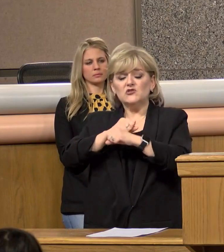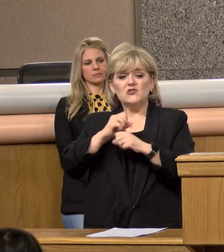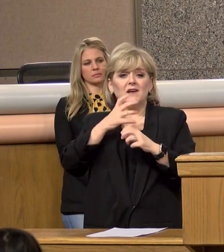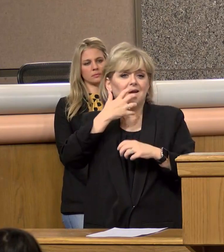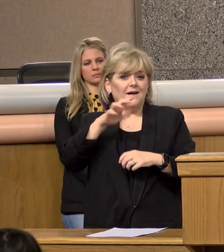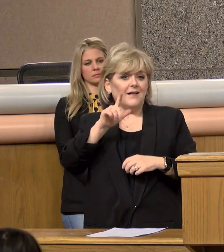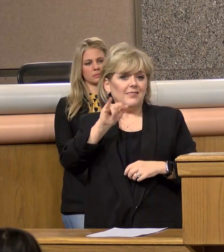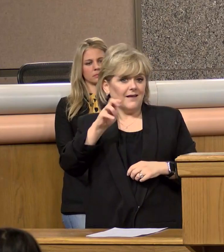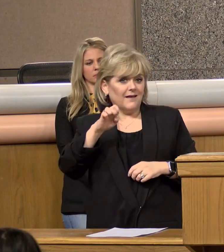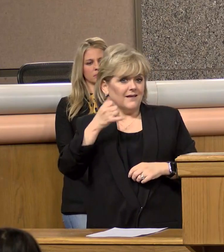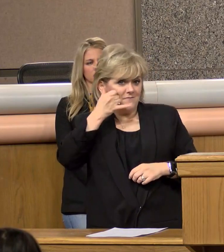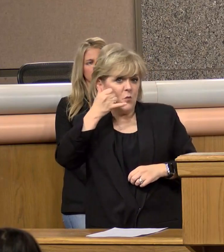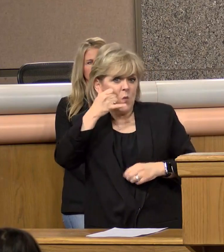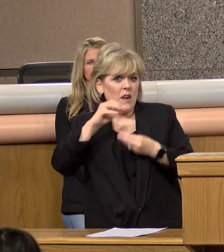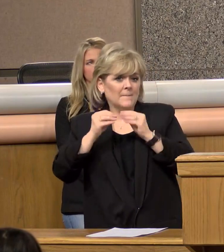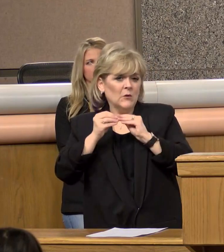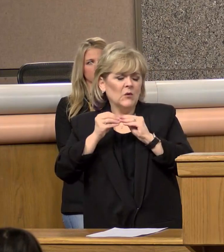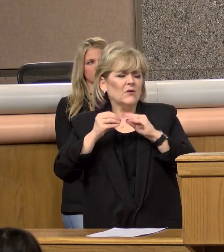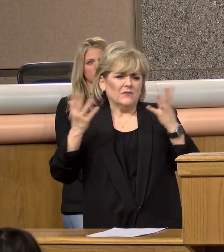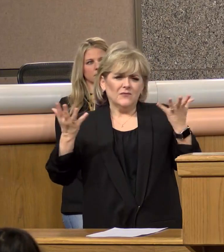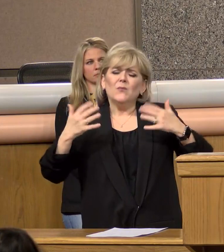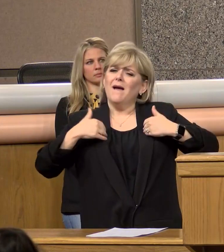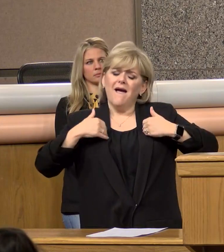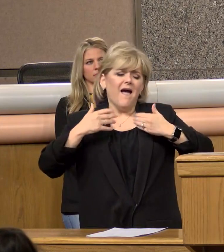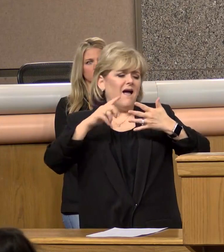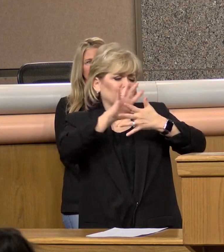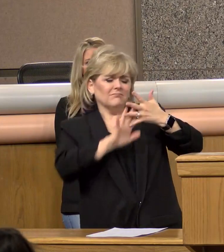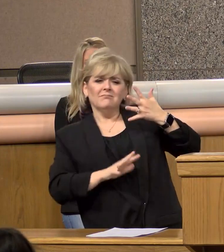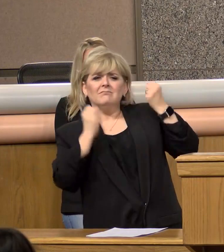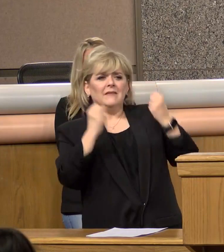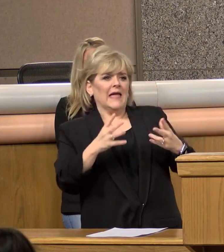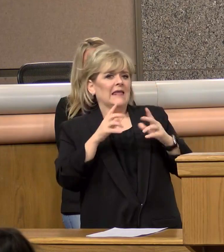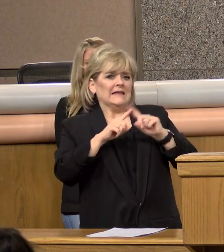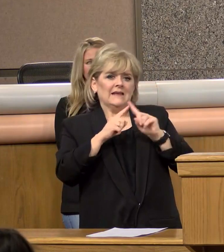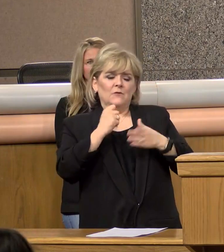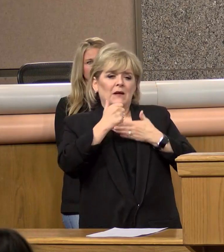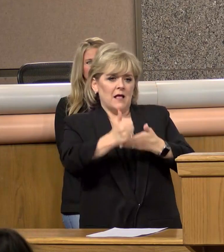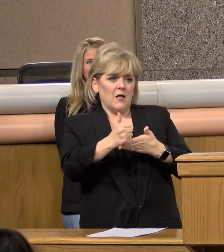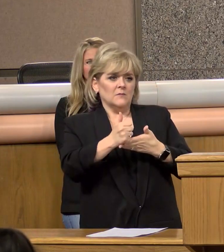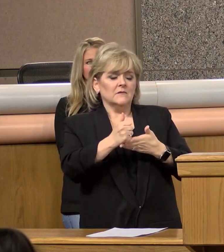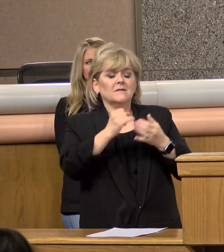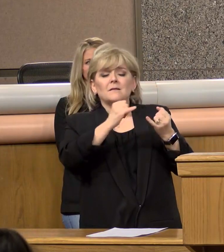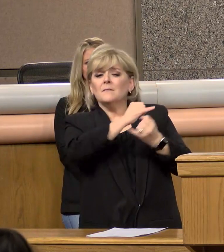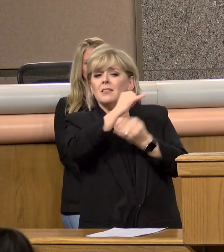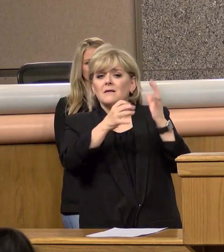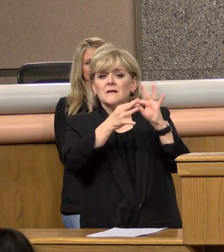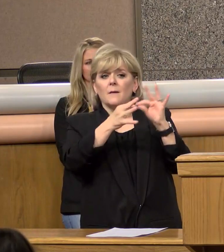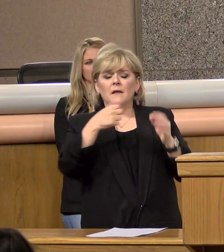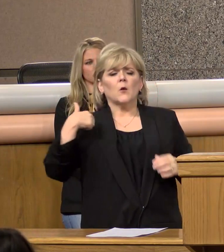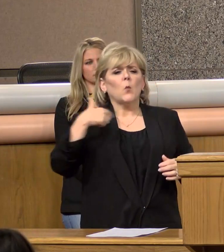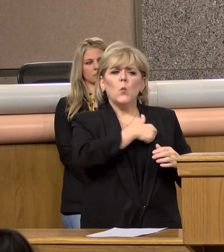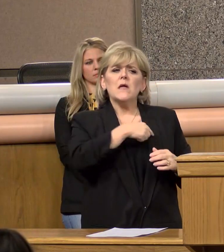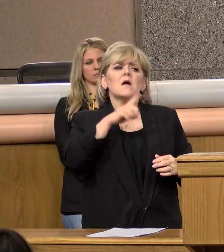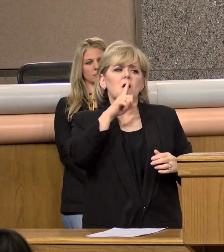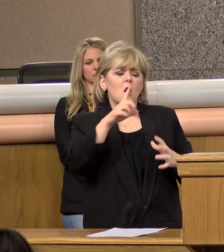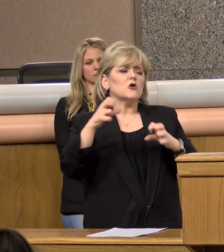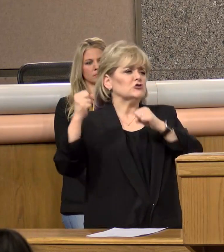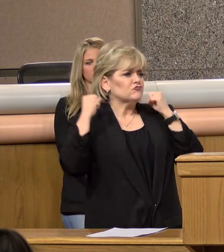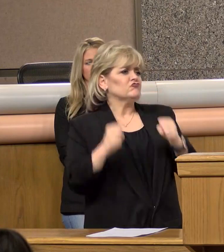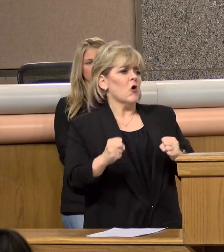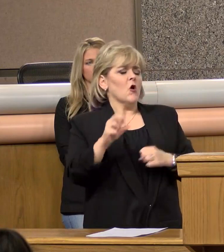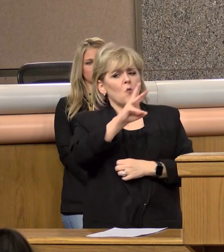is help available to you. And lastly we are a strong west Texas community. Um we can do difficult